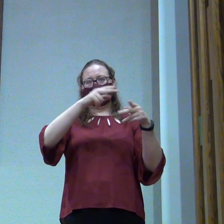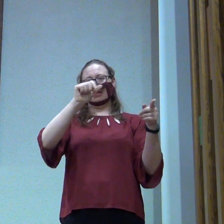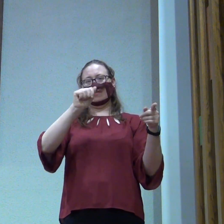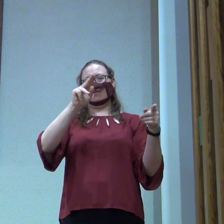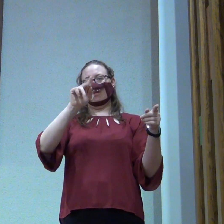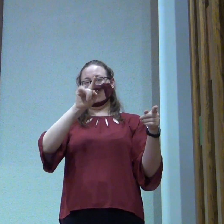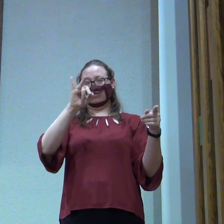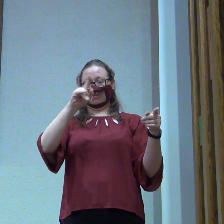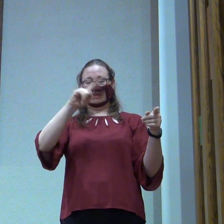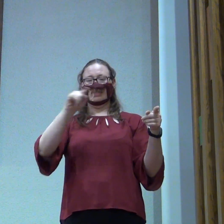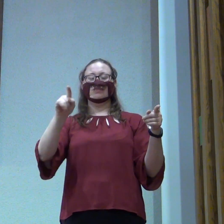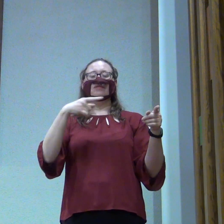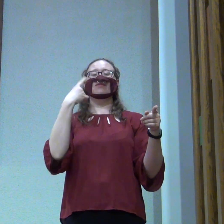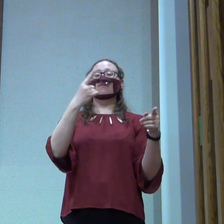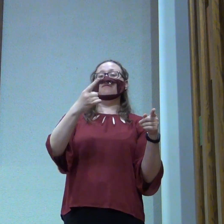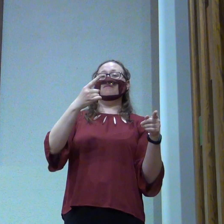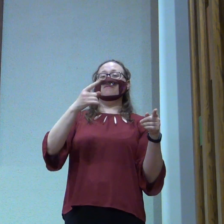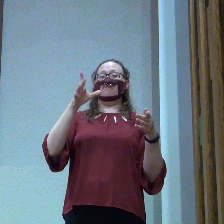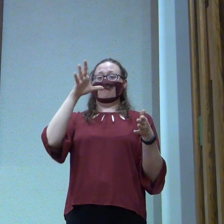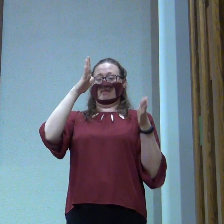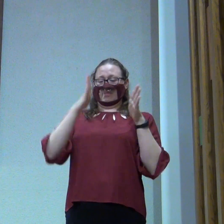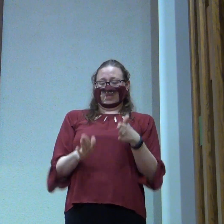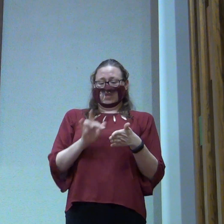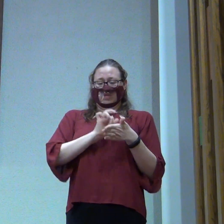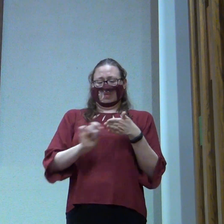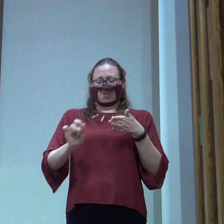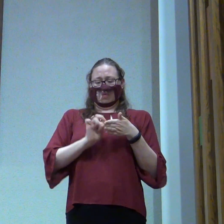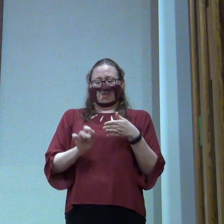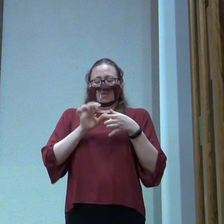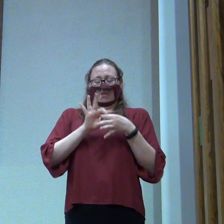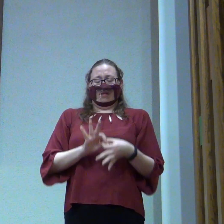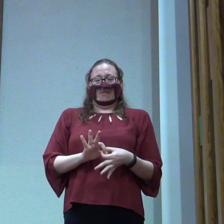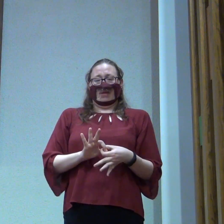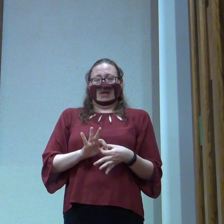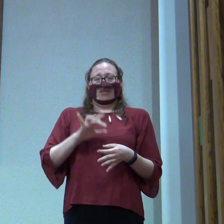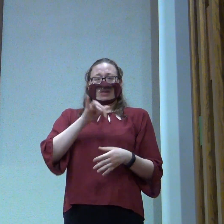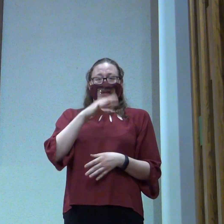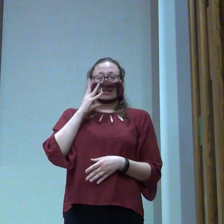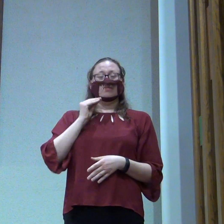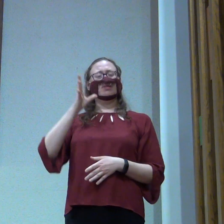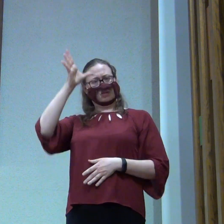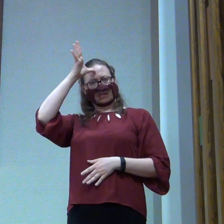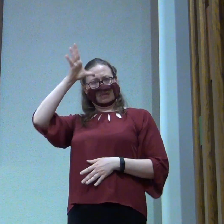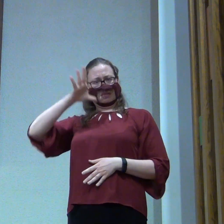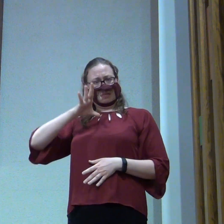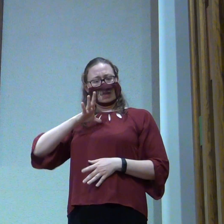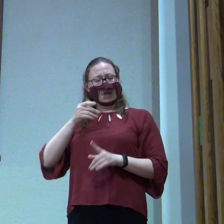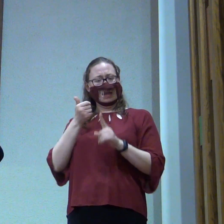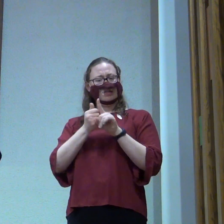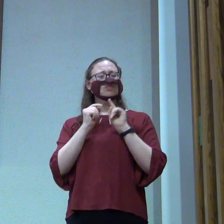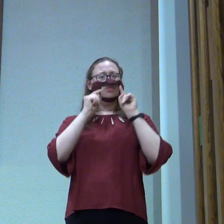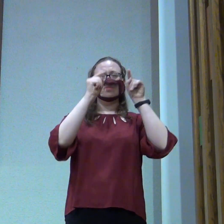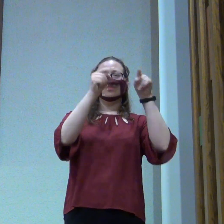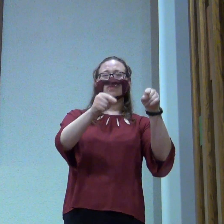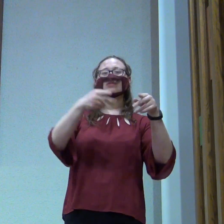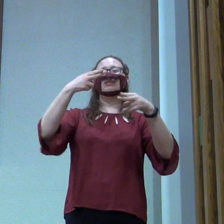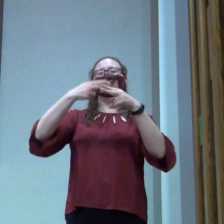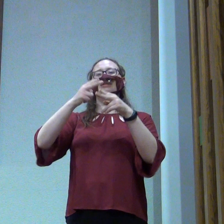And one of the people who has written about that experience from his own perspective is